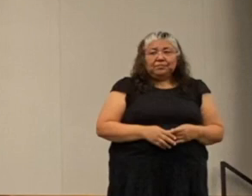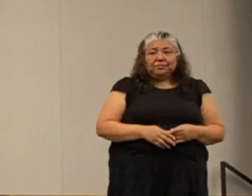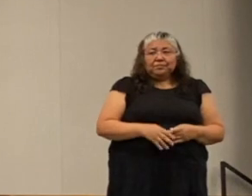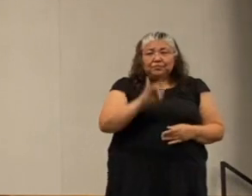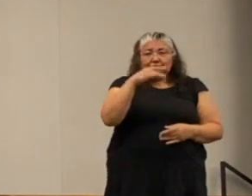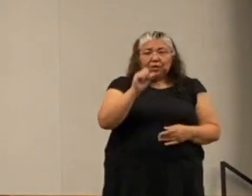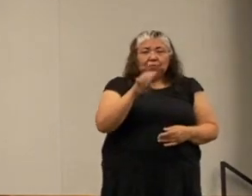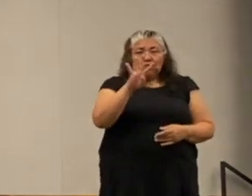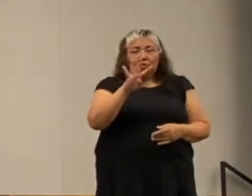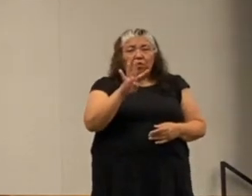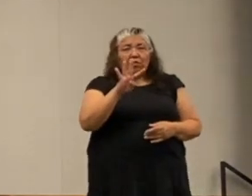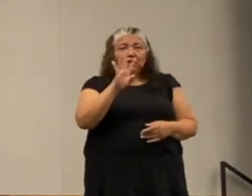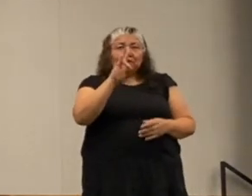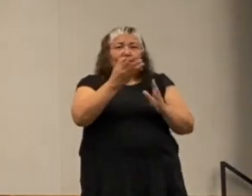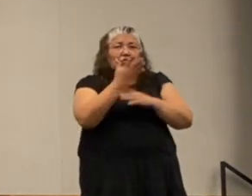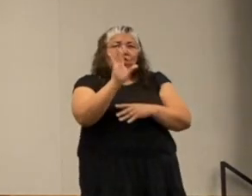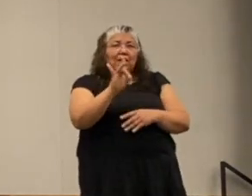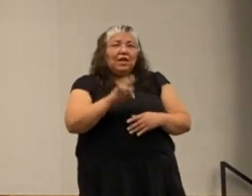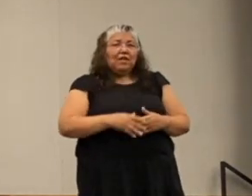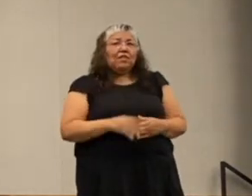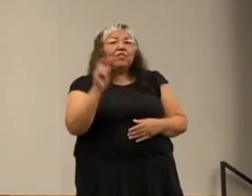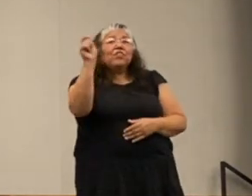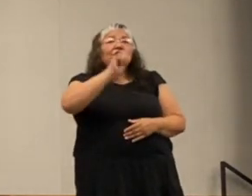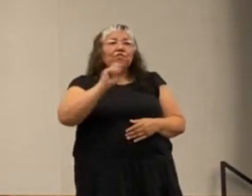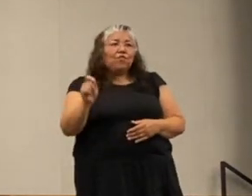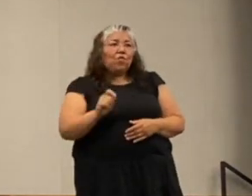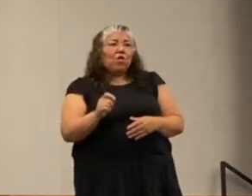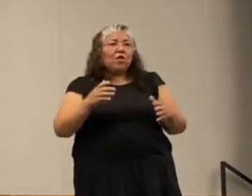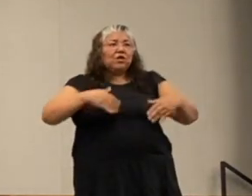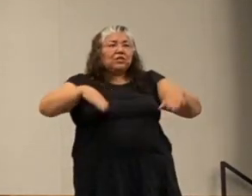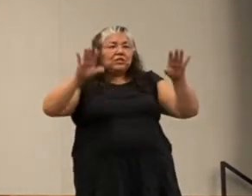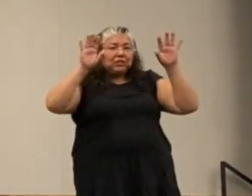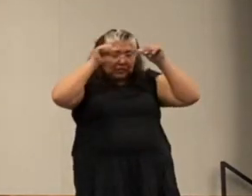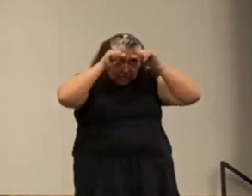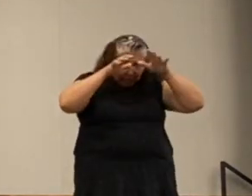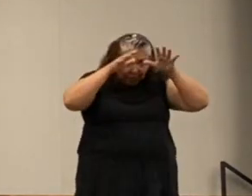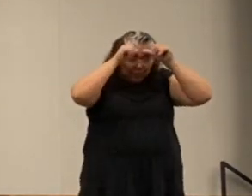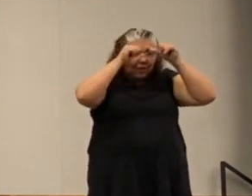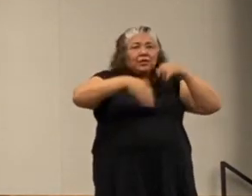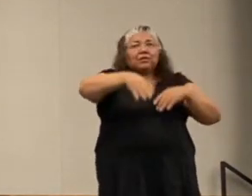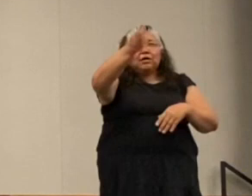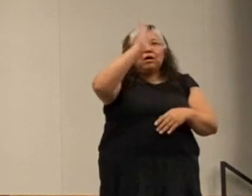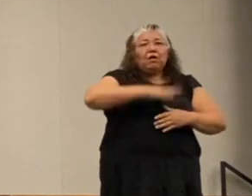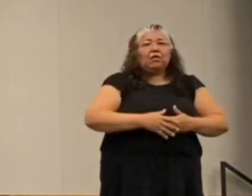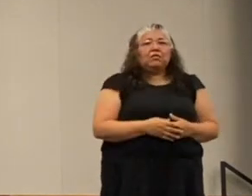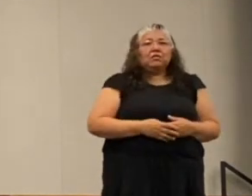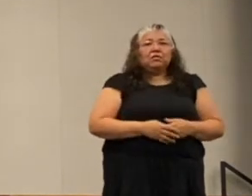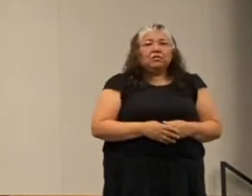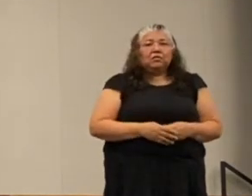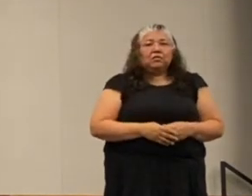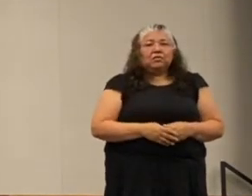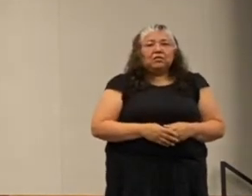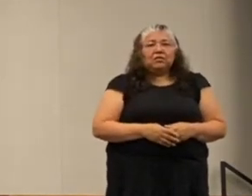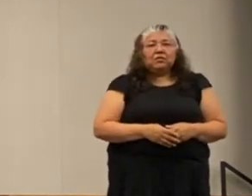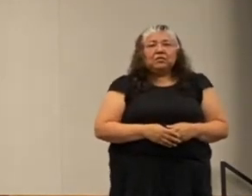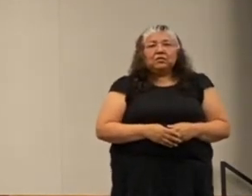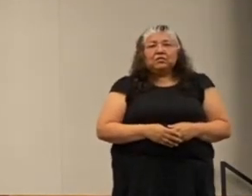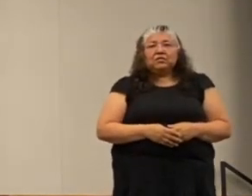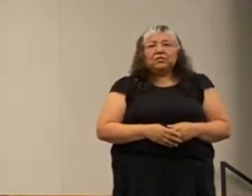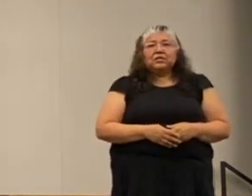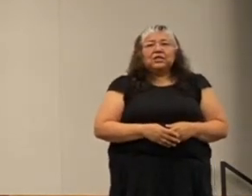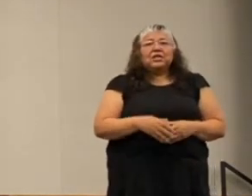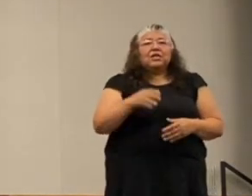James 4, 7 through 8 says this. Therefore, submit to God. What does submit mean? Submit means